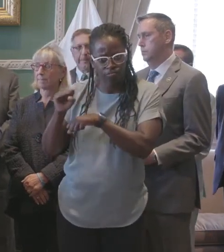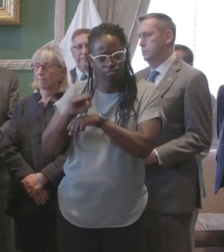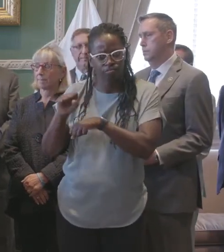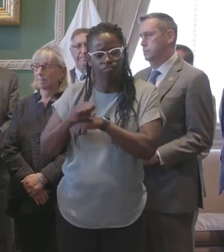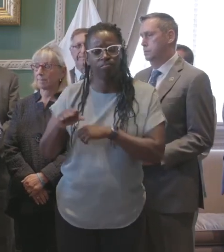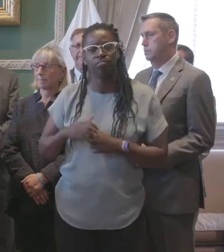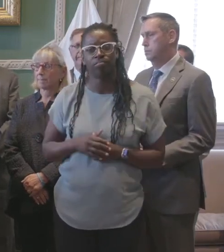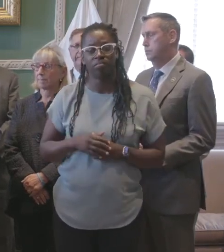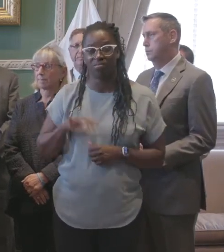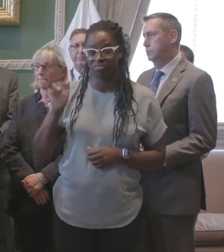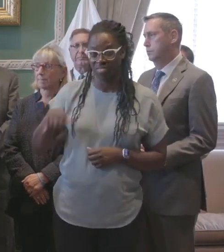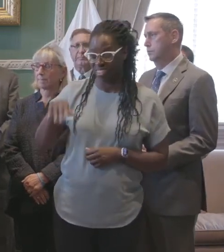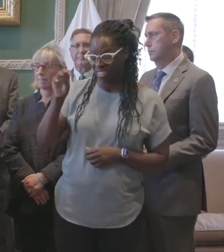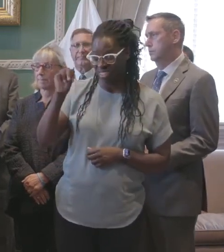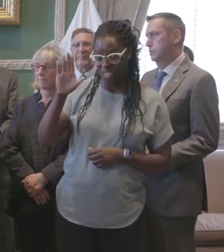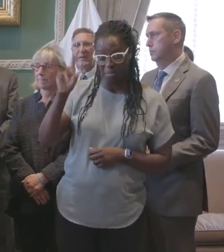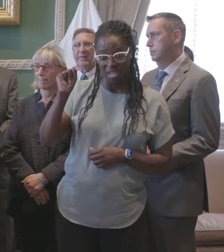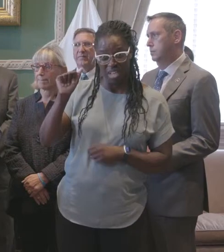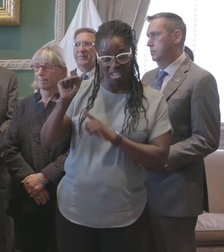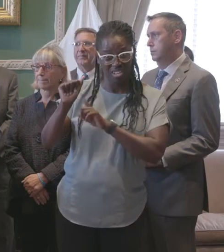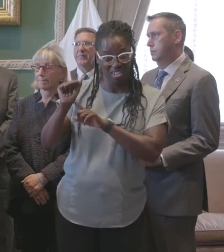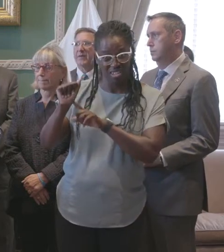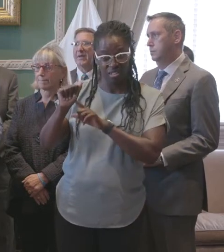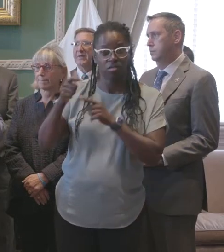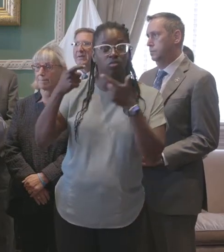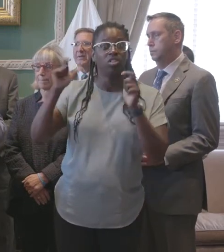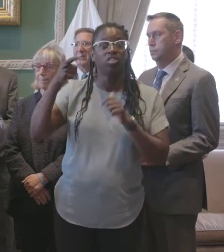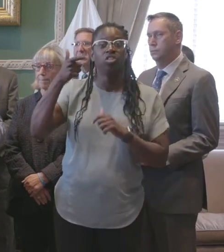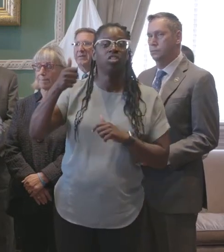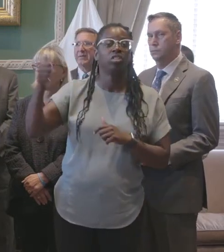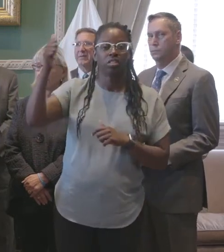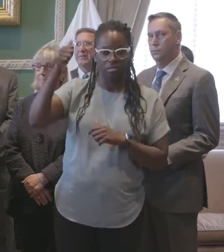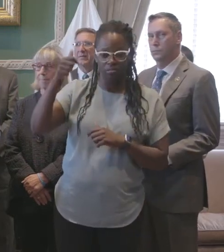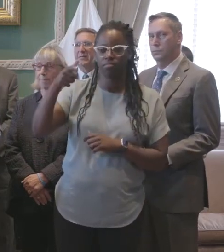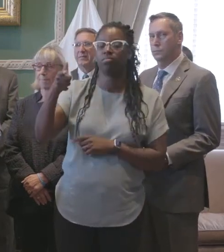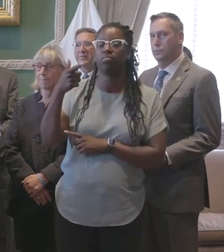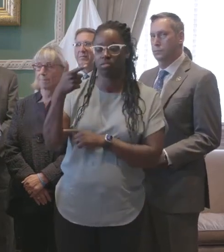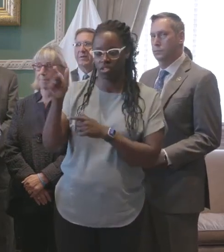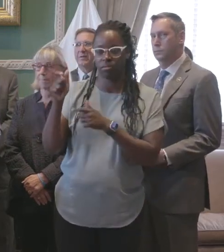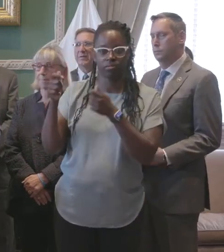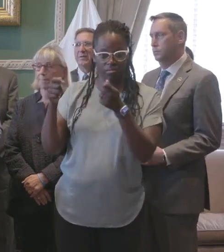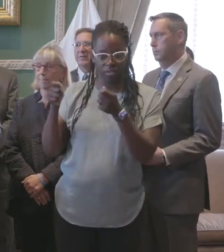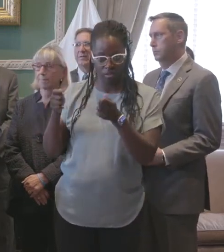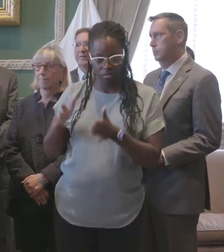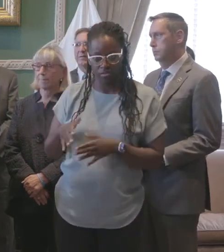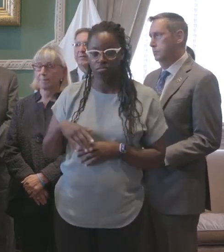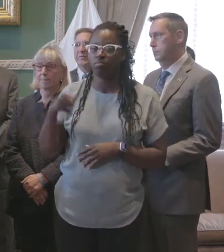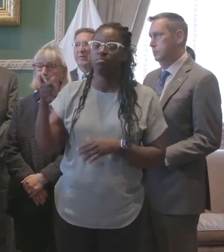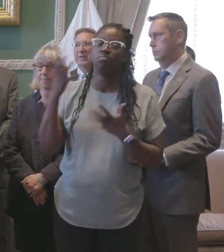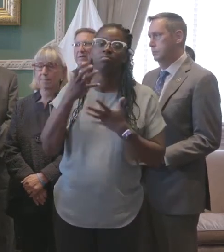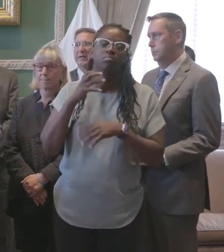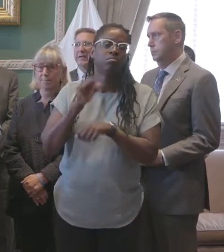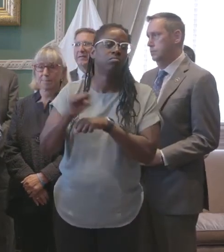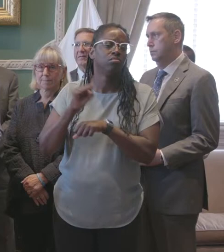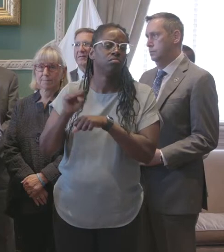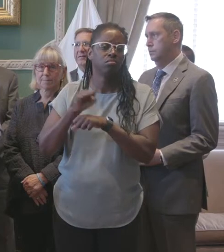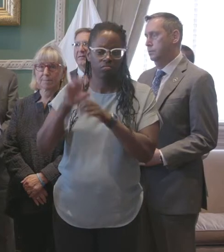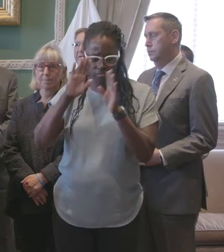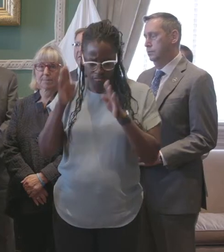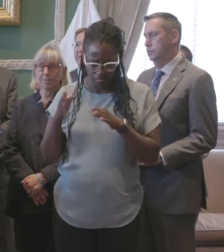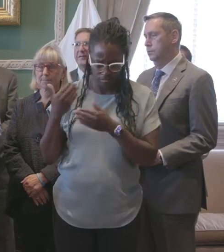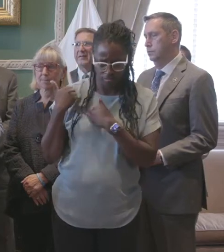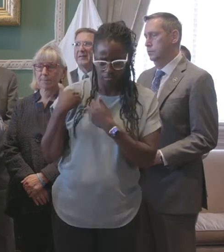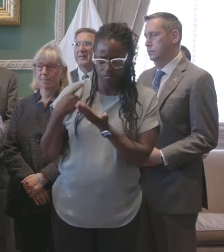job. We're very proud of those initiatives that we are putting together today. And to do all that while also keeping our rainy day fund at record